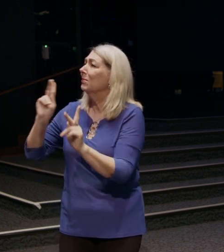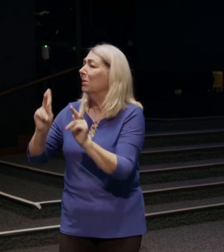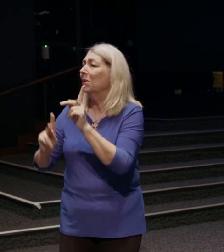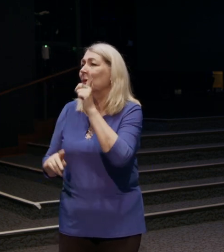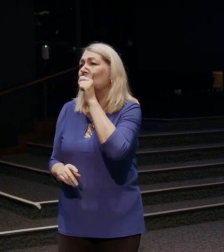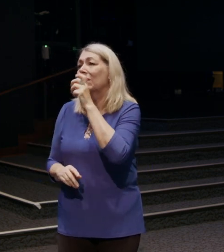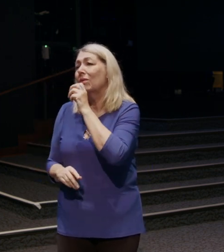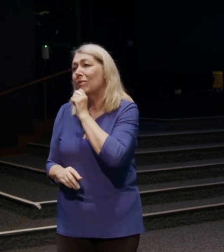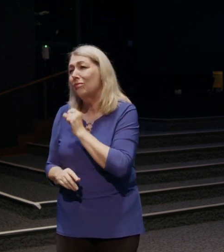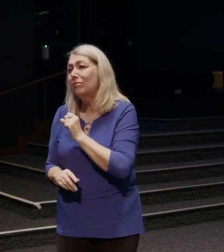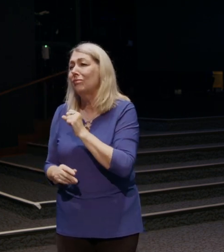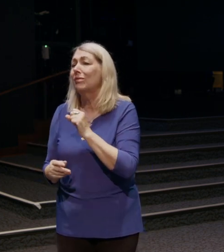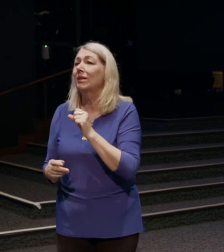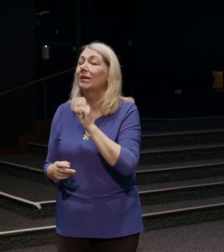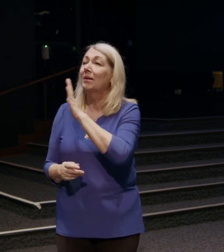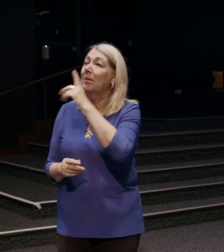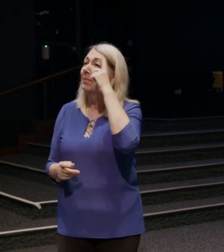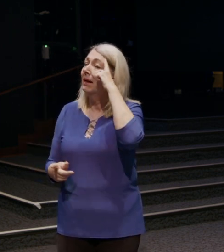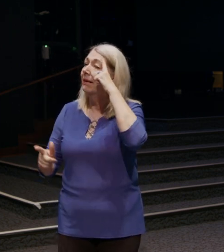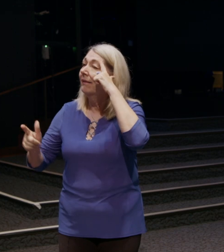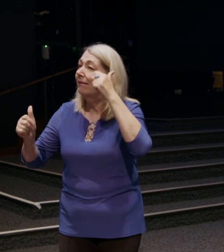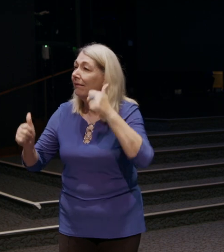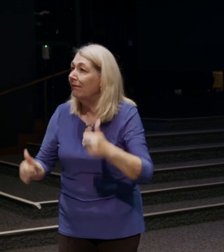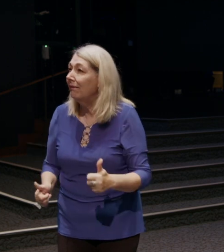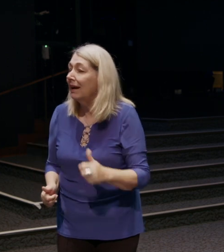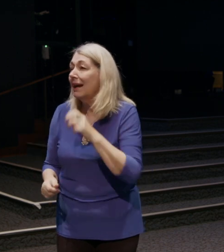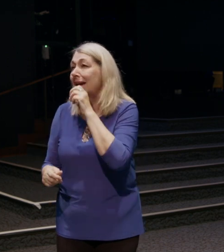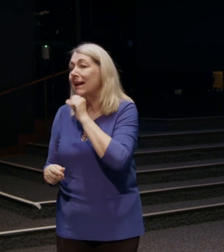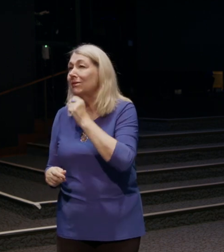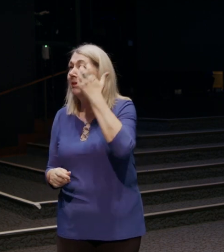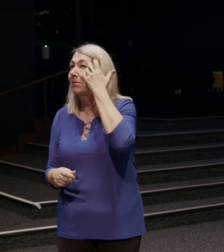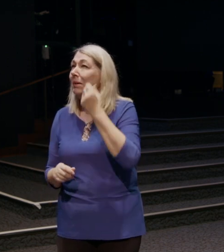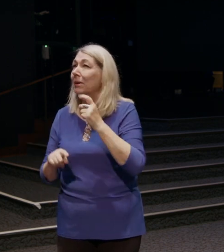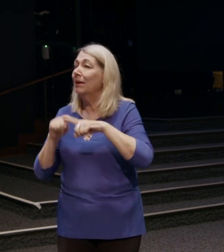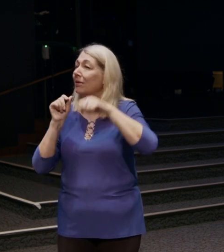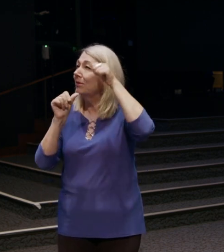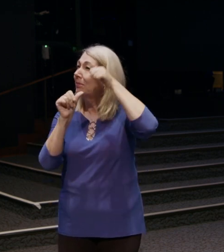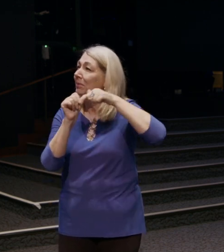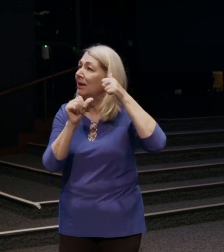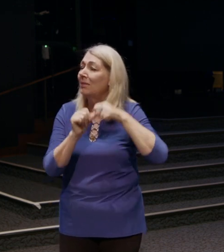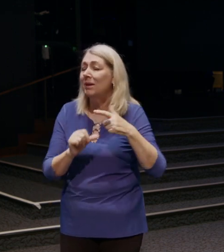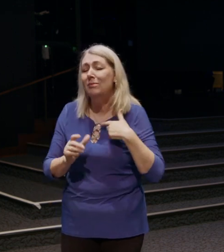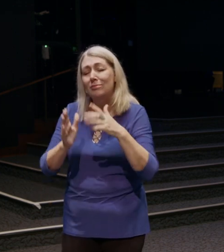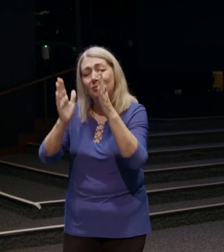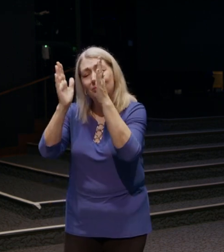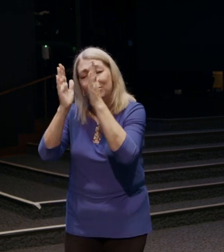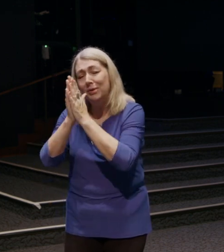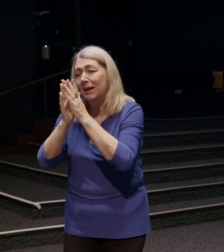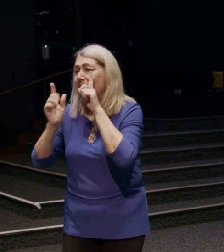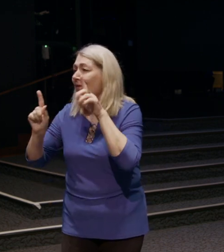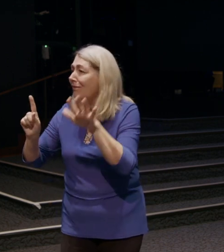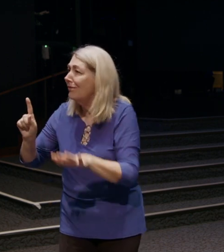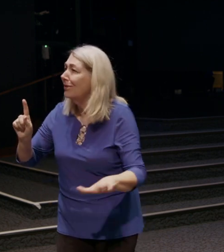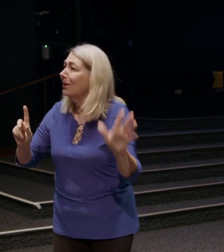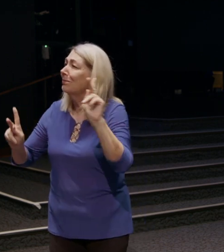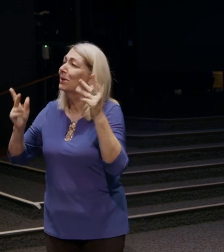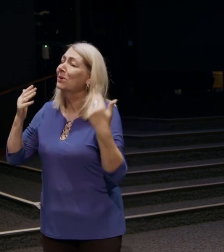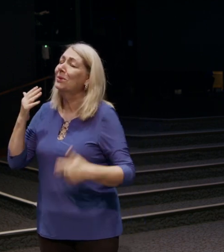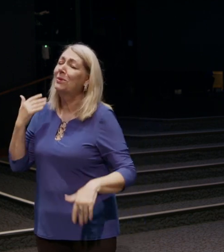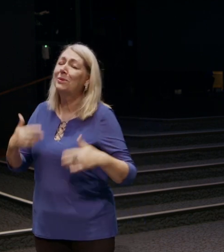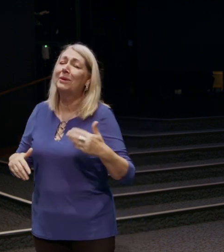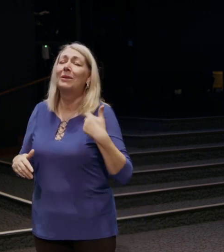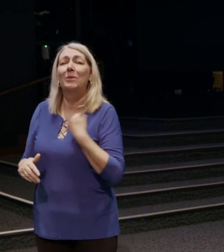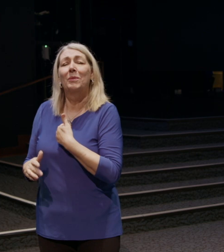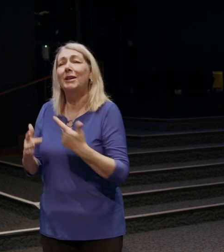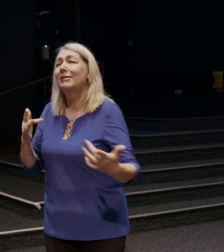bodies, aging minds, aging memories. We are so excited to see